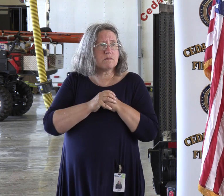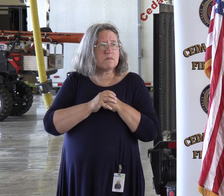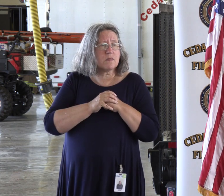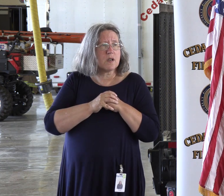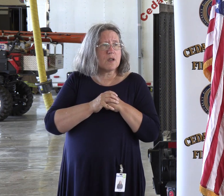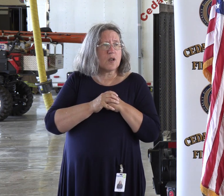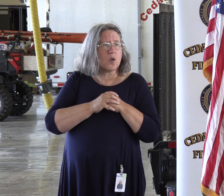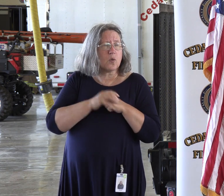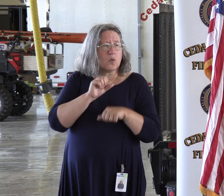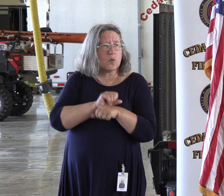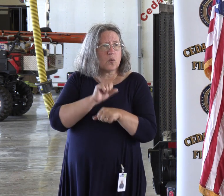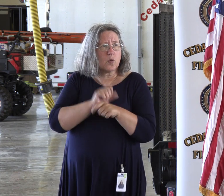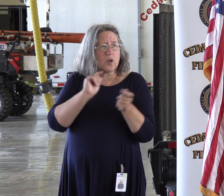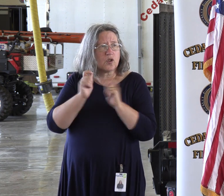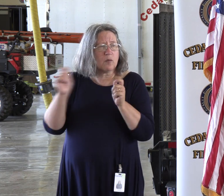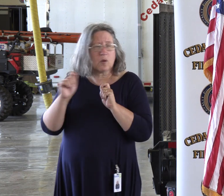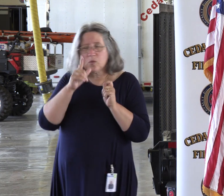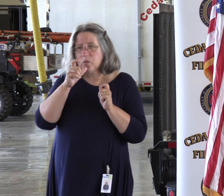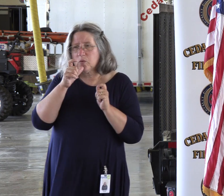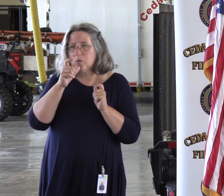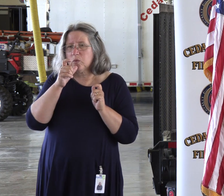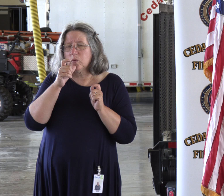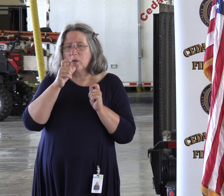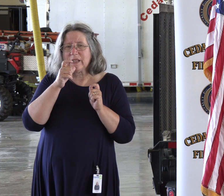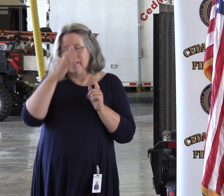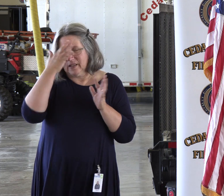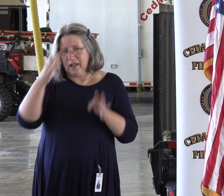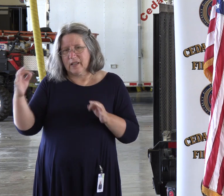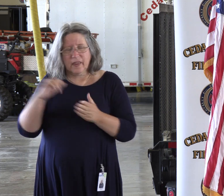they're trying to work and get that changed. Who makes the